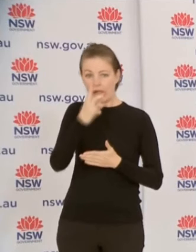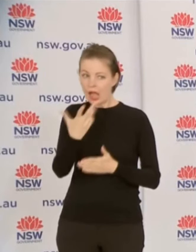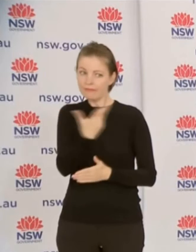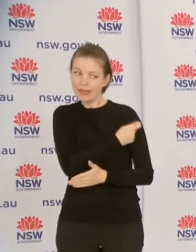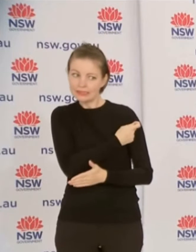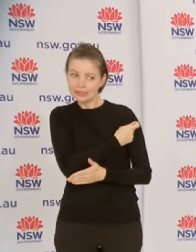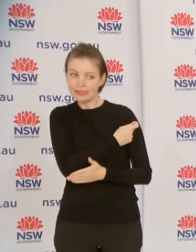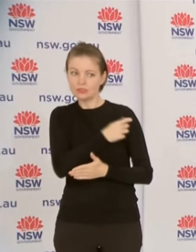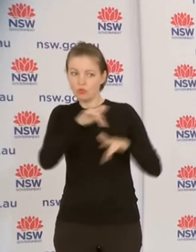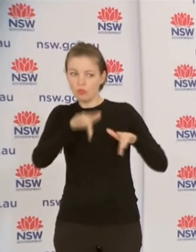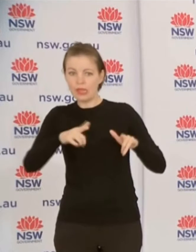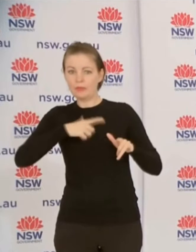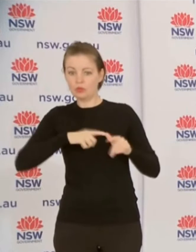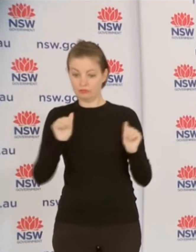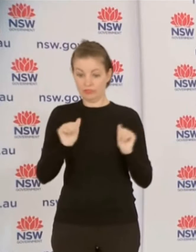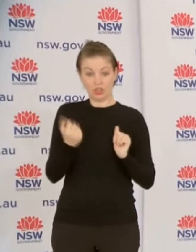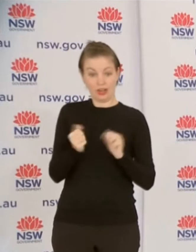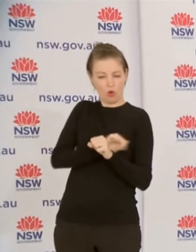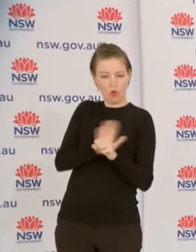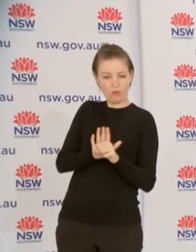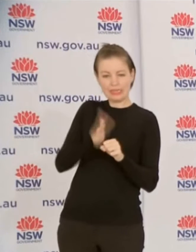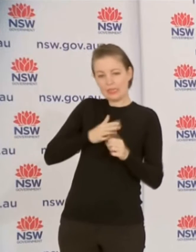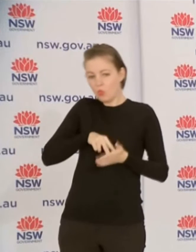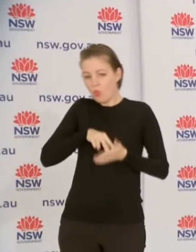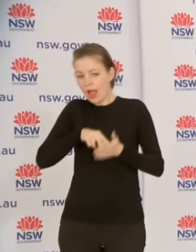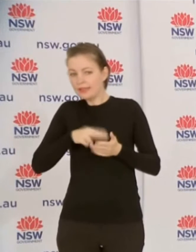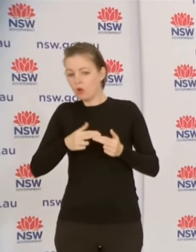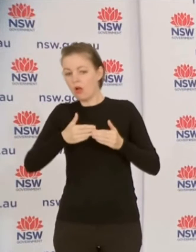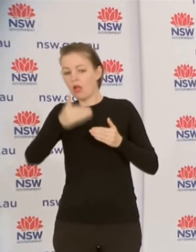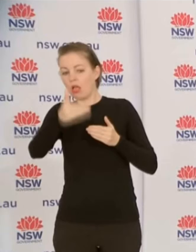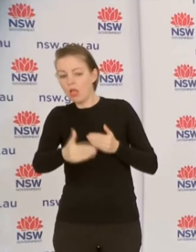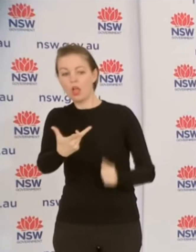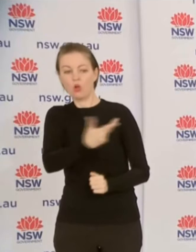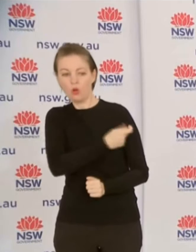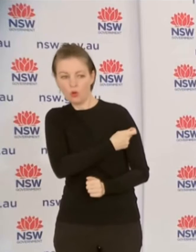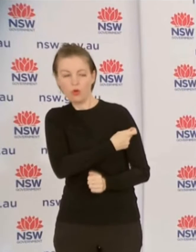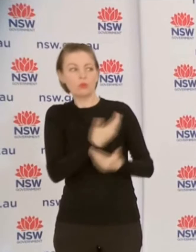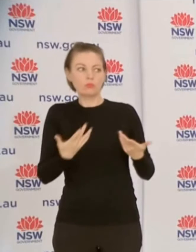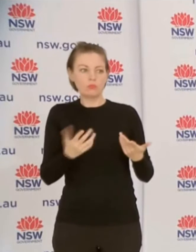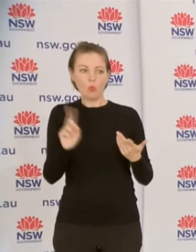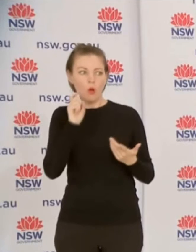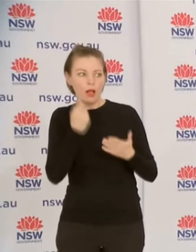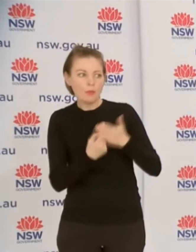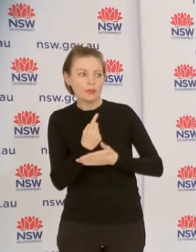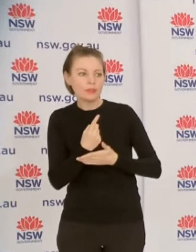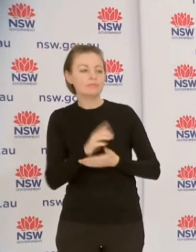health advice on that, and I might ask Dr. Chant to make a quick comment about that before I take further